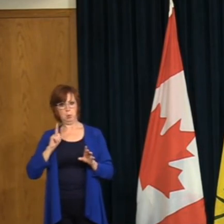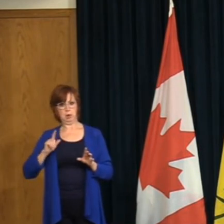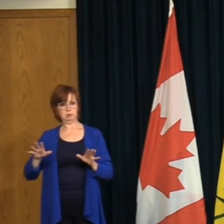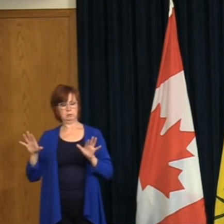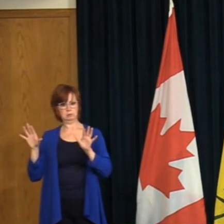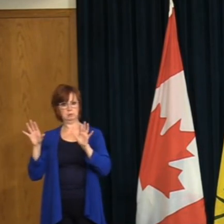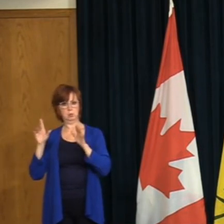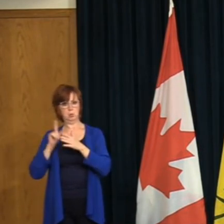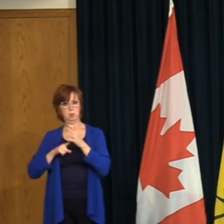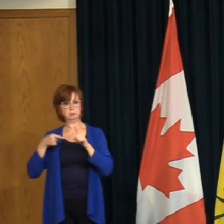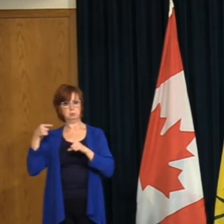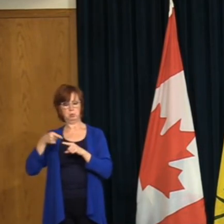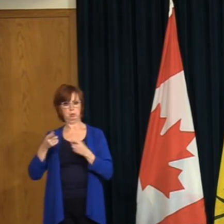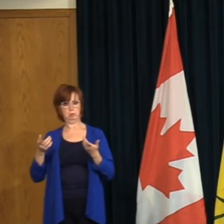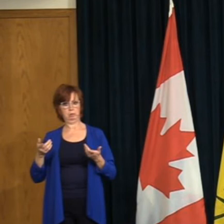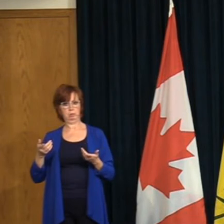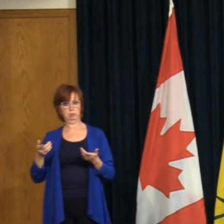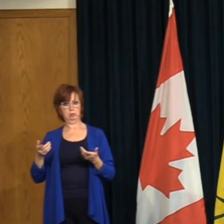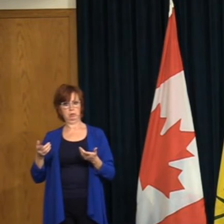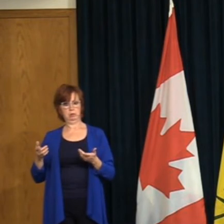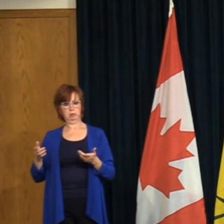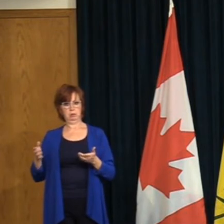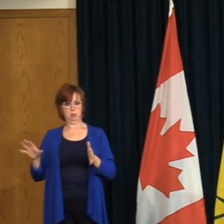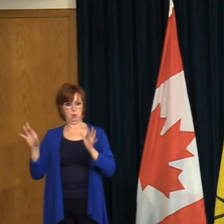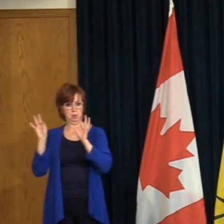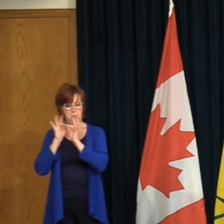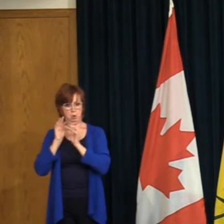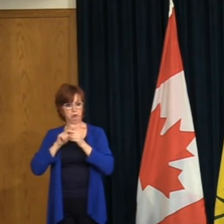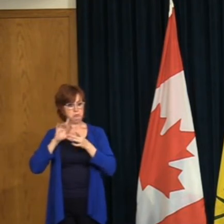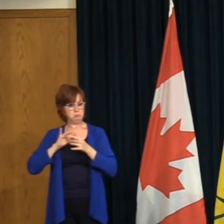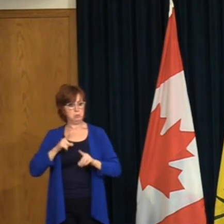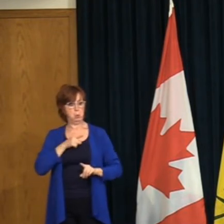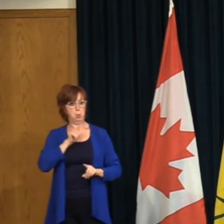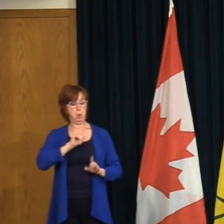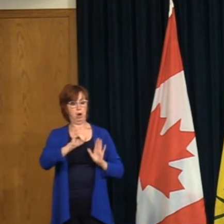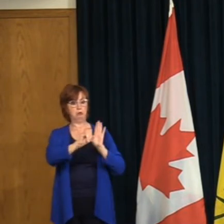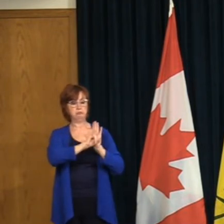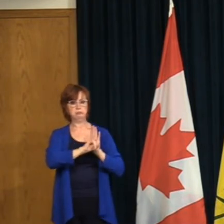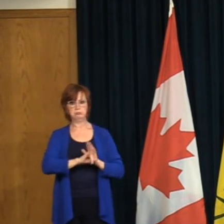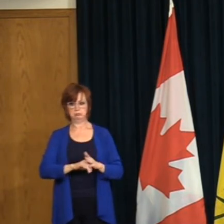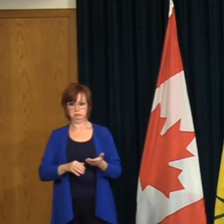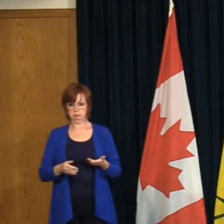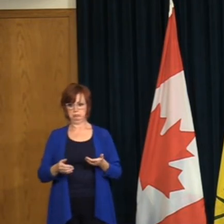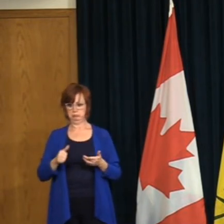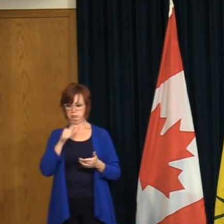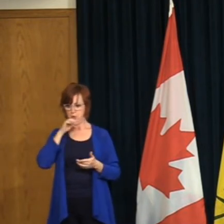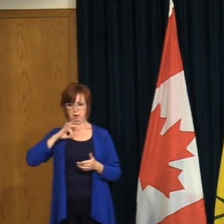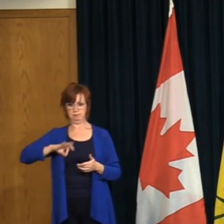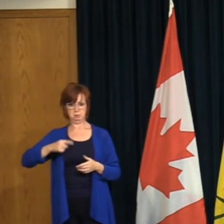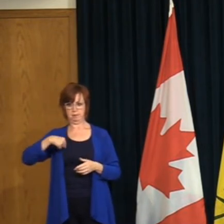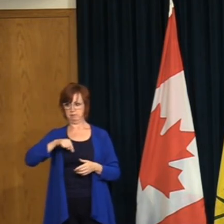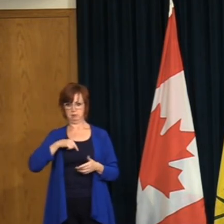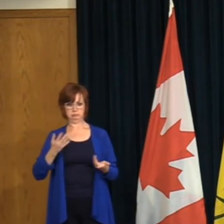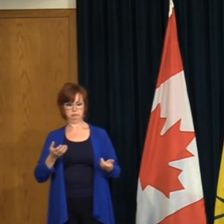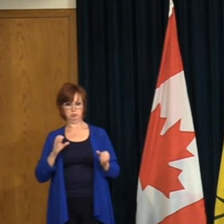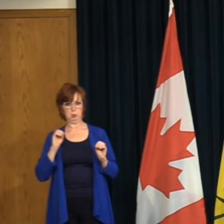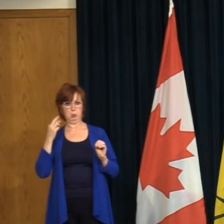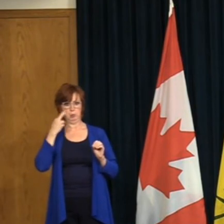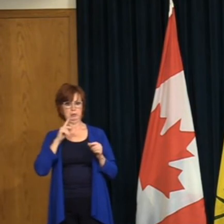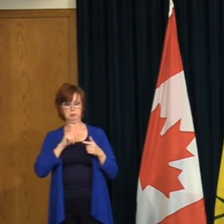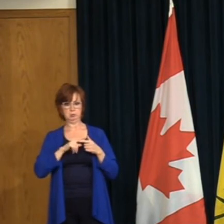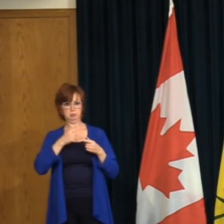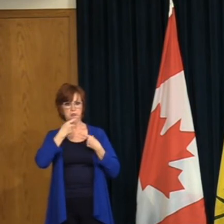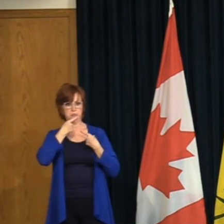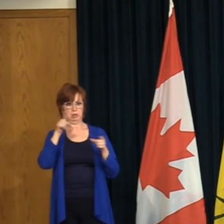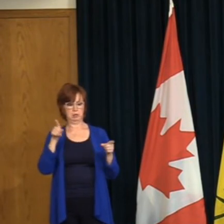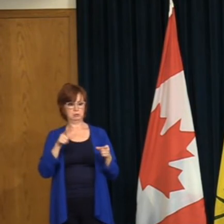assessment perspective or knowing where a person lived who unfortunately passed away. So that's the first point. And secondly,